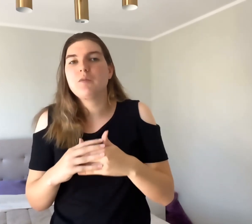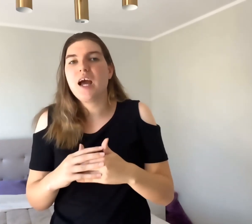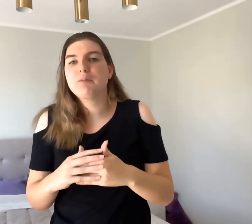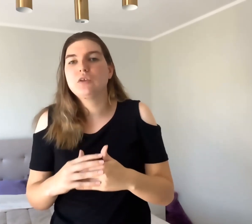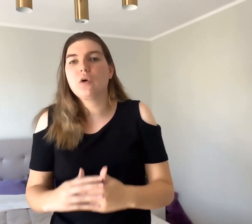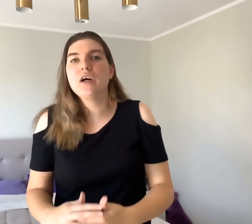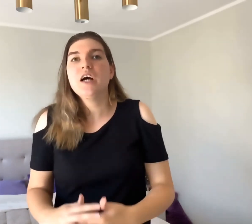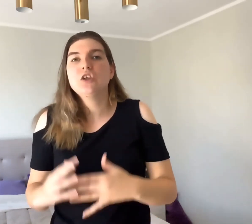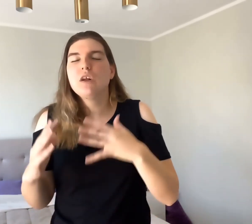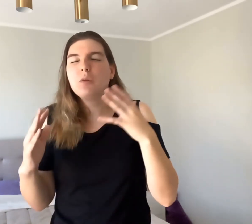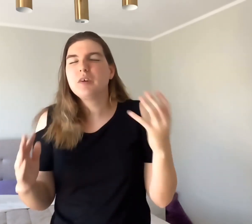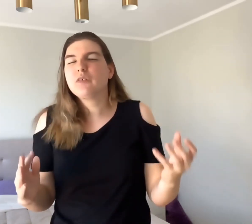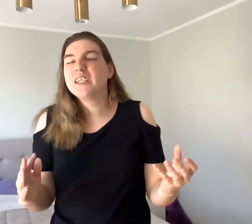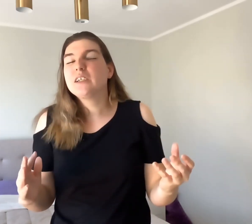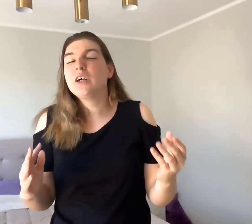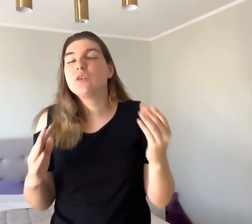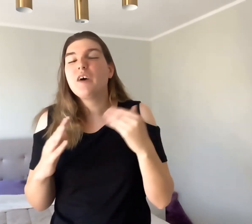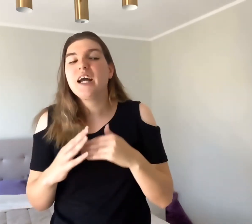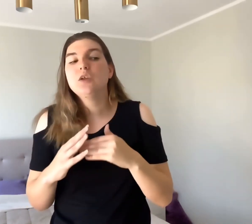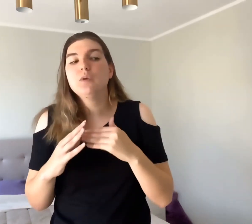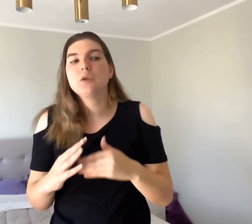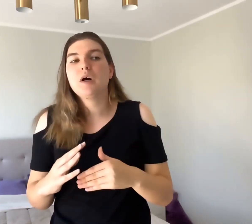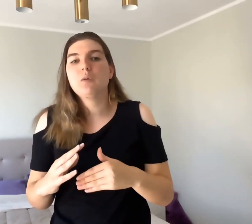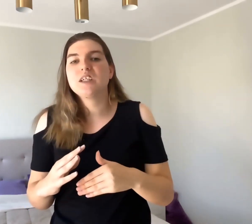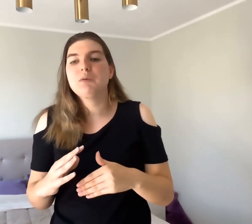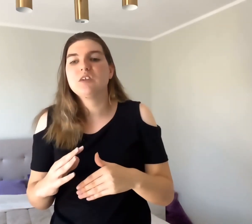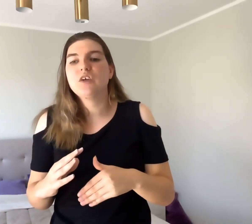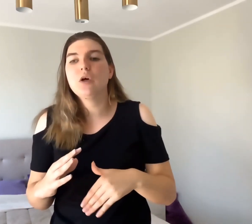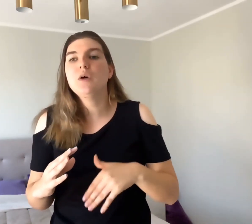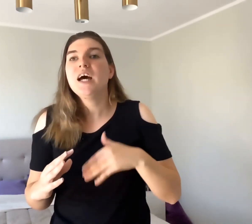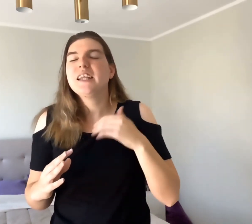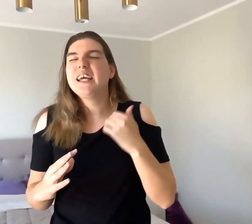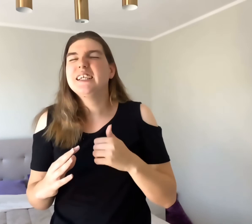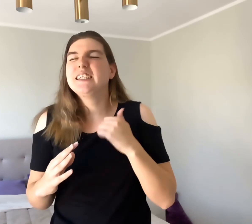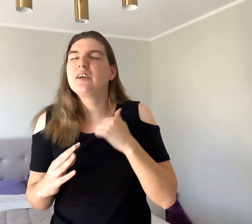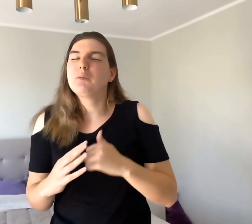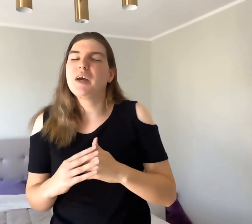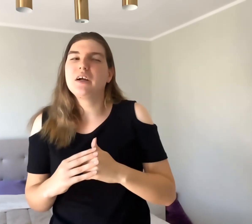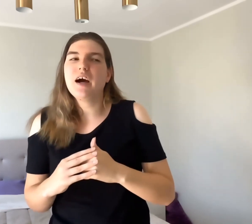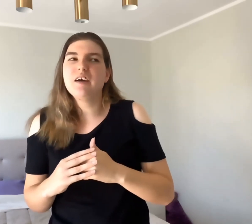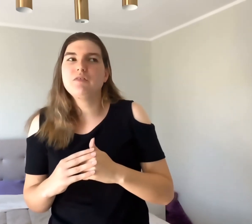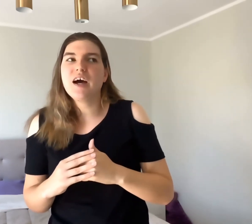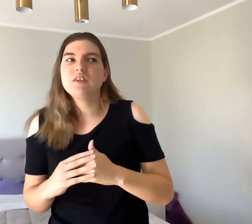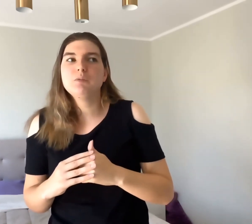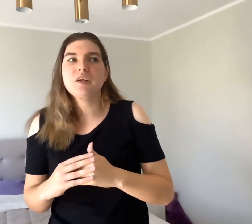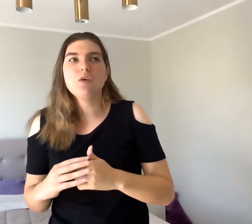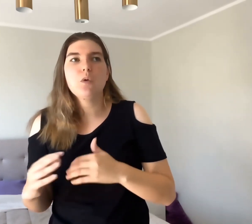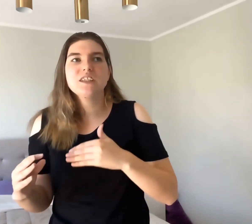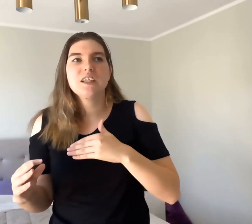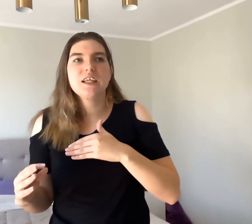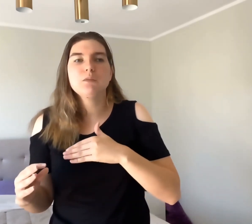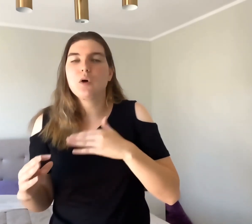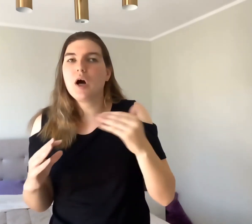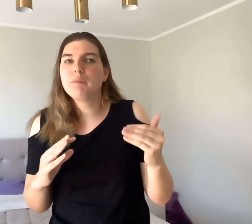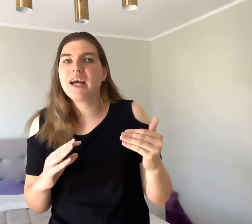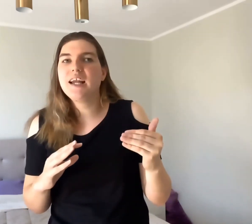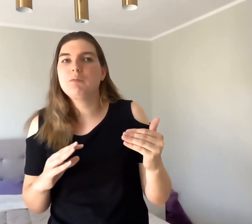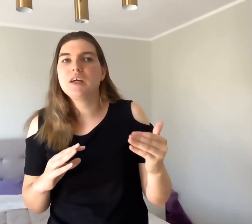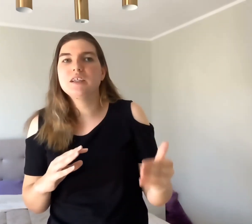App Store. Do a little bit of research, find which one works best for you. The easier, the better, I've found. But if you want something that's more complicated because